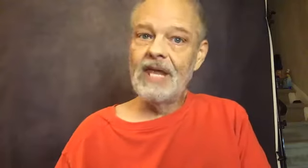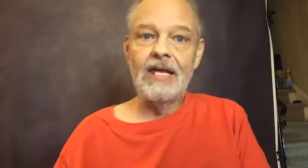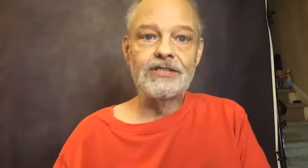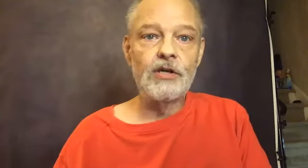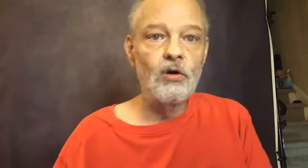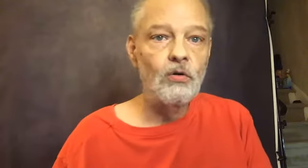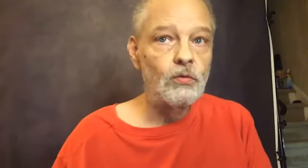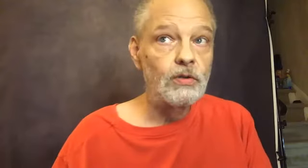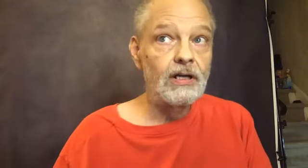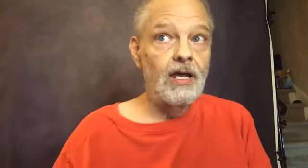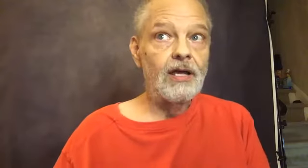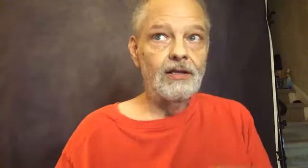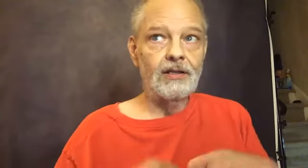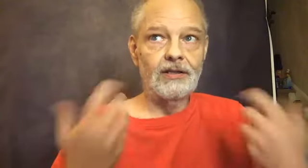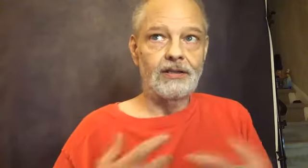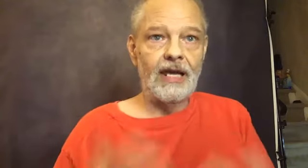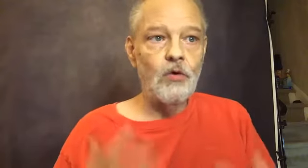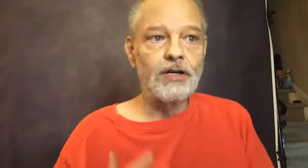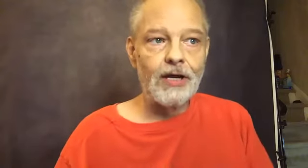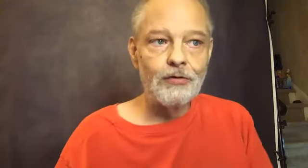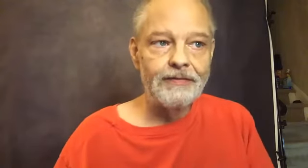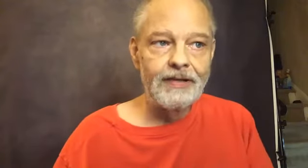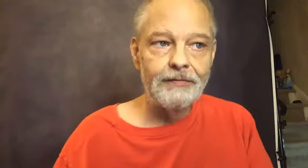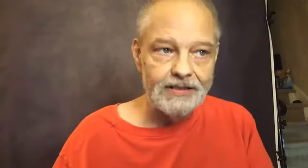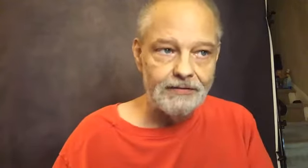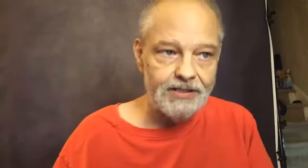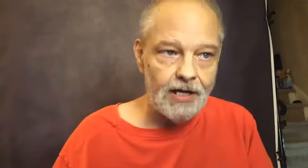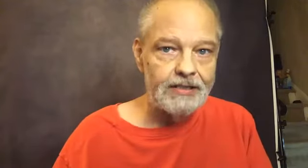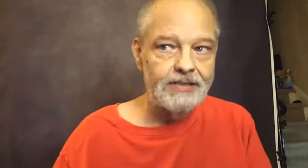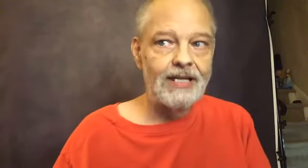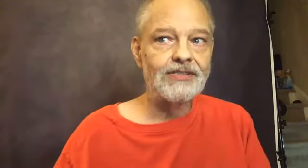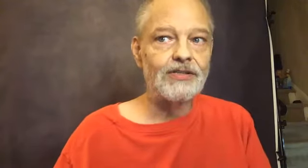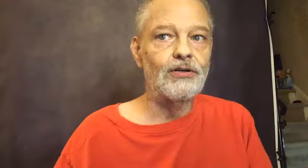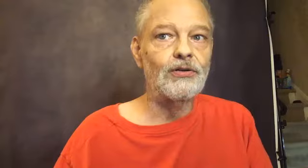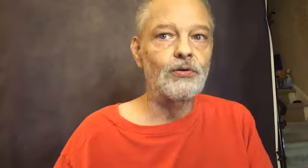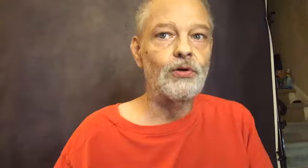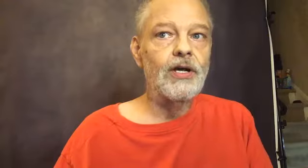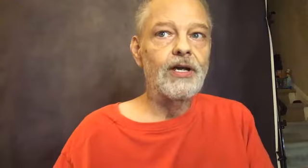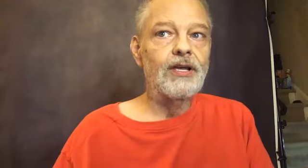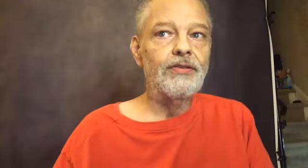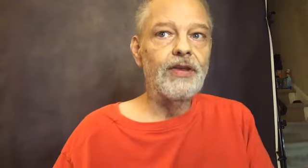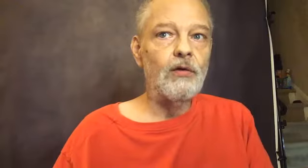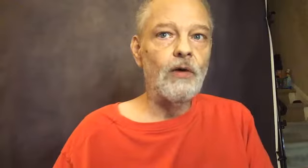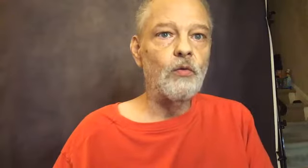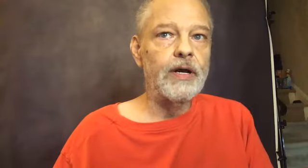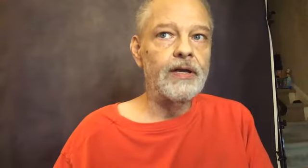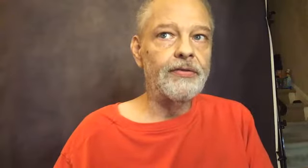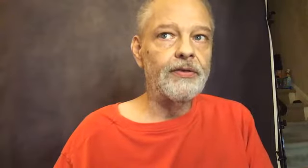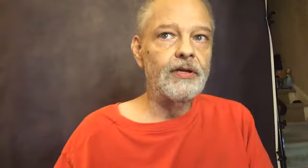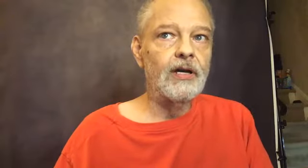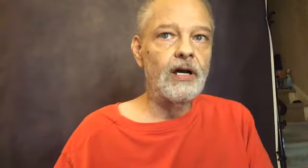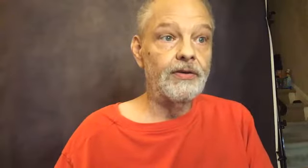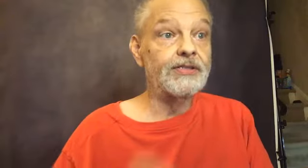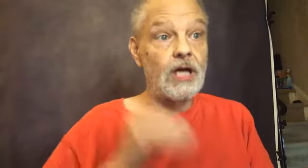And so they wanted to get rid of the offensive signs, and so they went with the